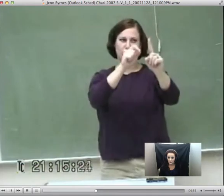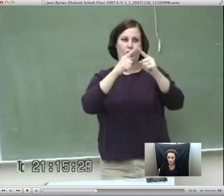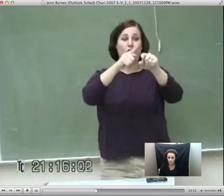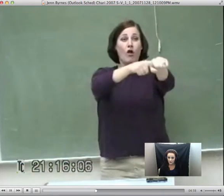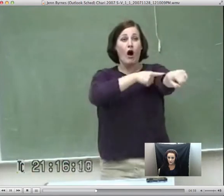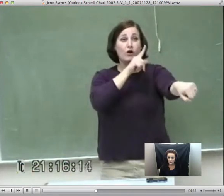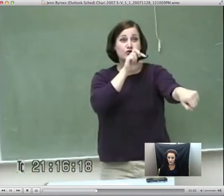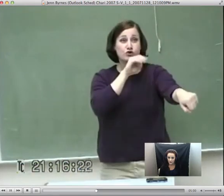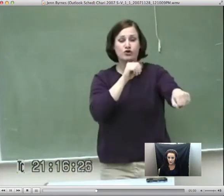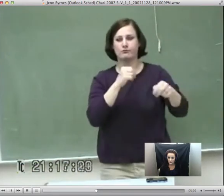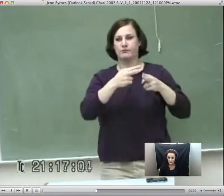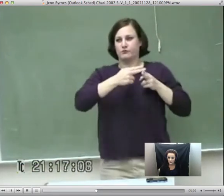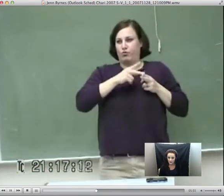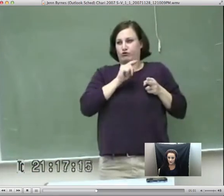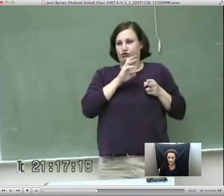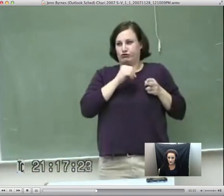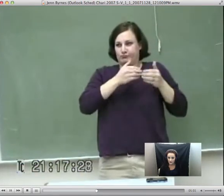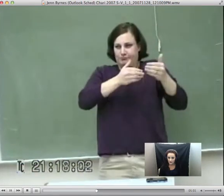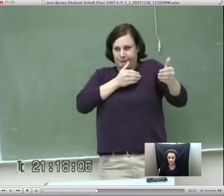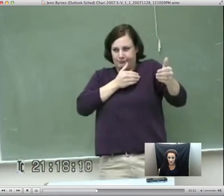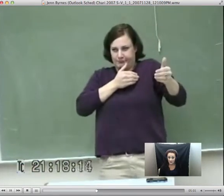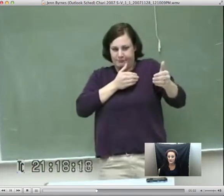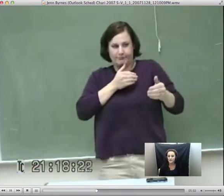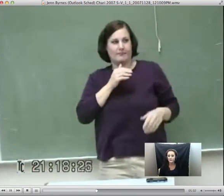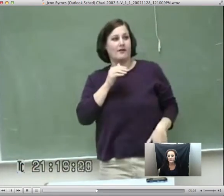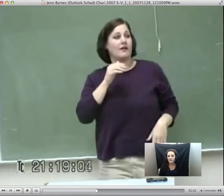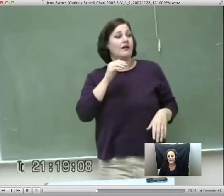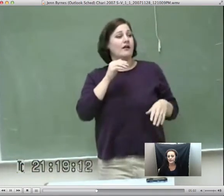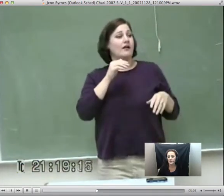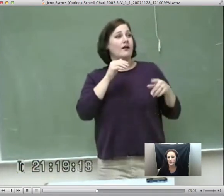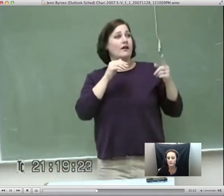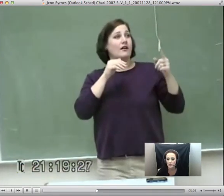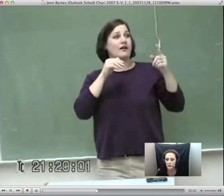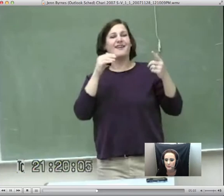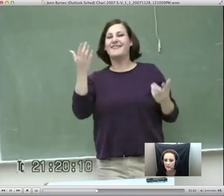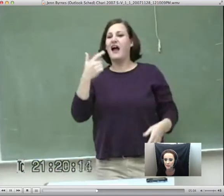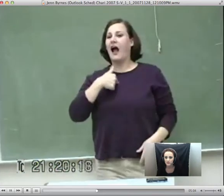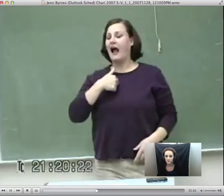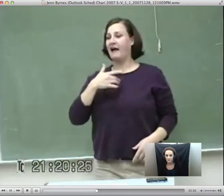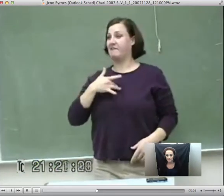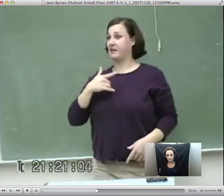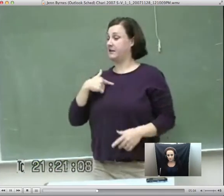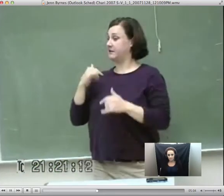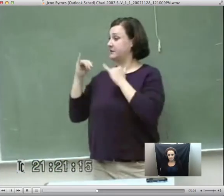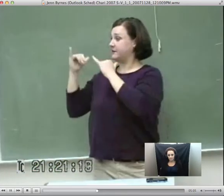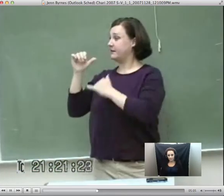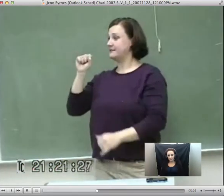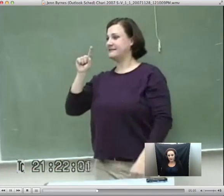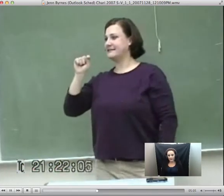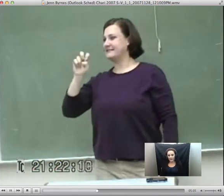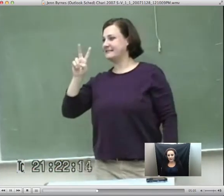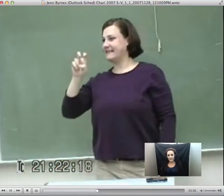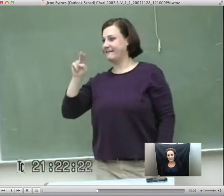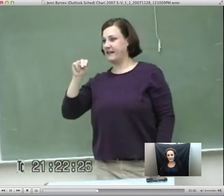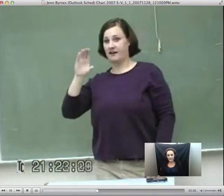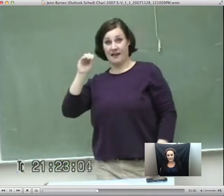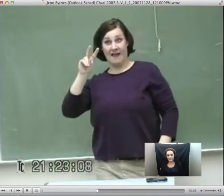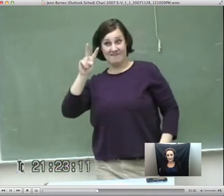a long-term, it's important to have long-term and short-term memos. I feel